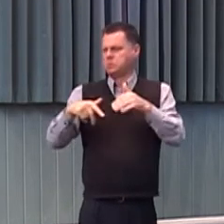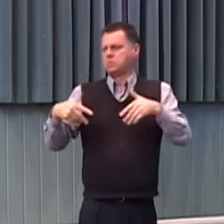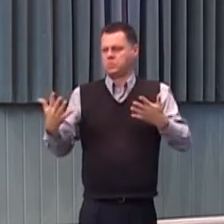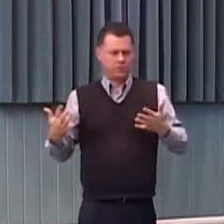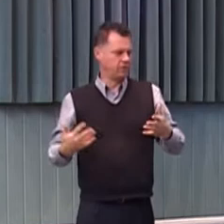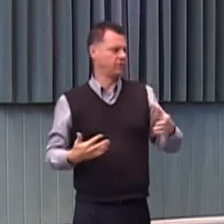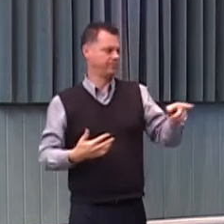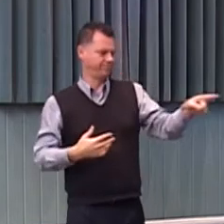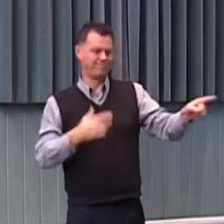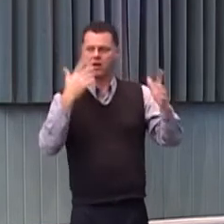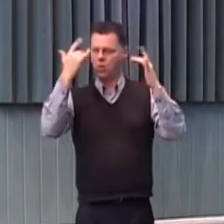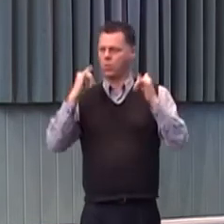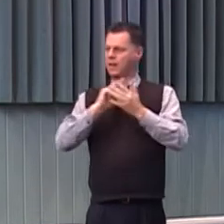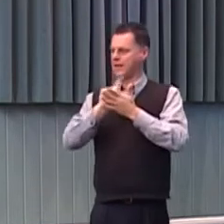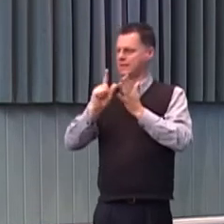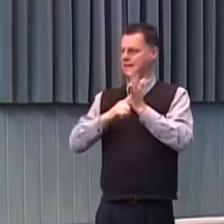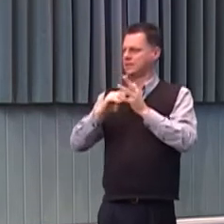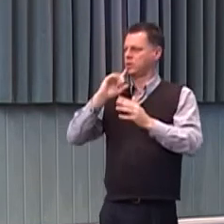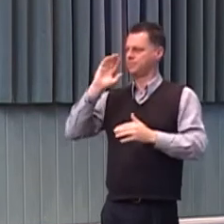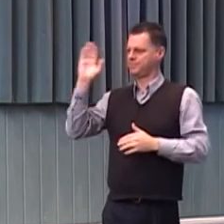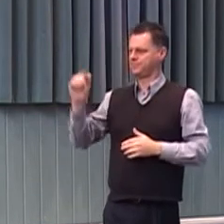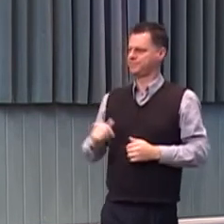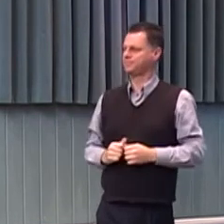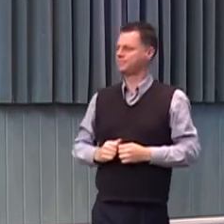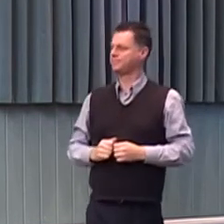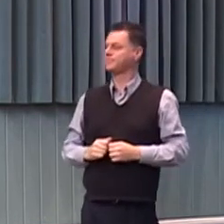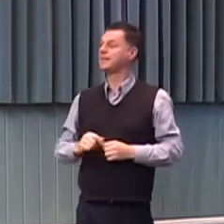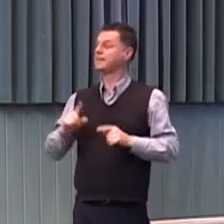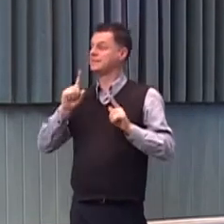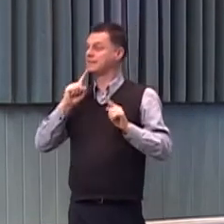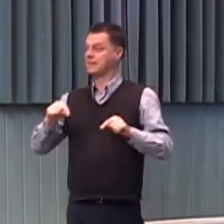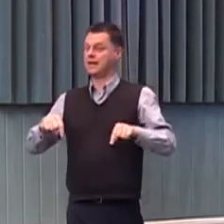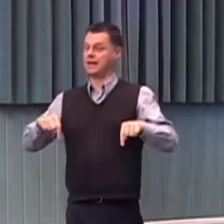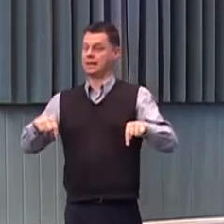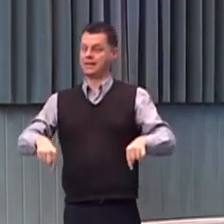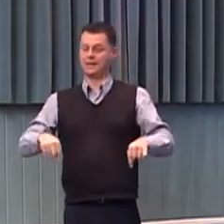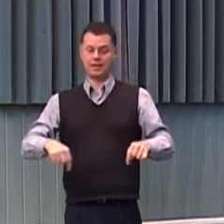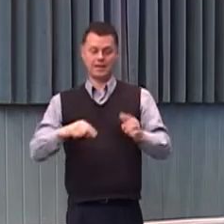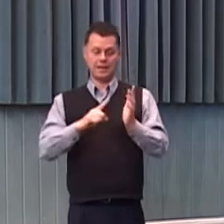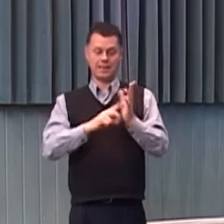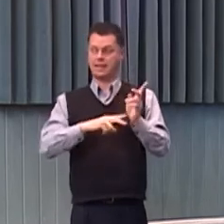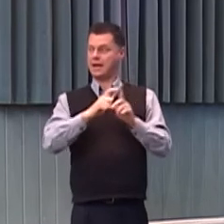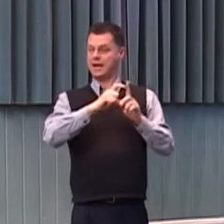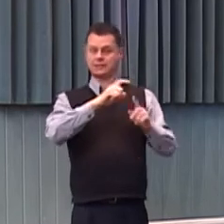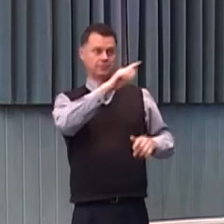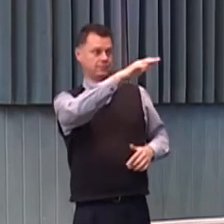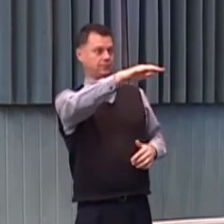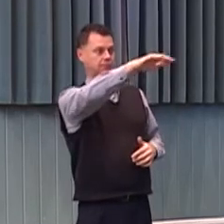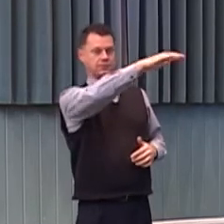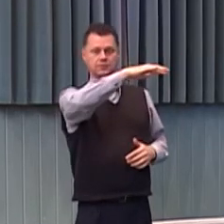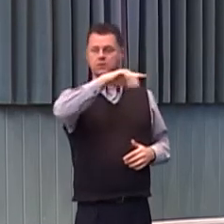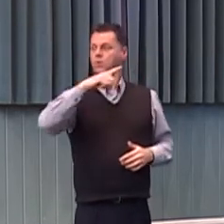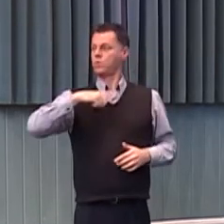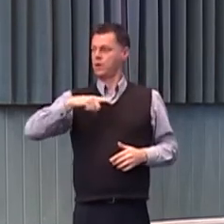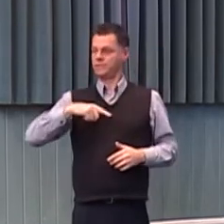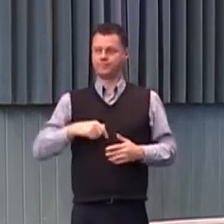this land is for this particular purpose. Now, there are a number of other parcels of land listed